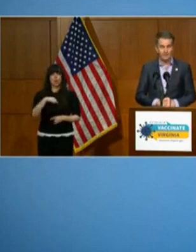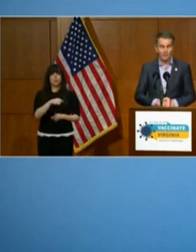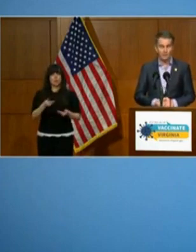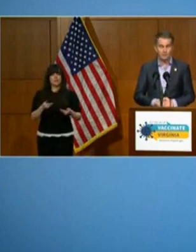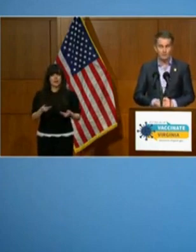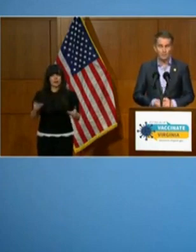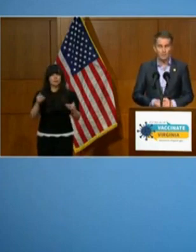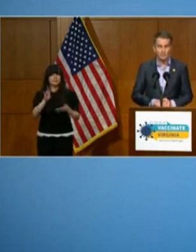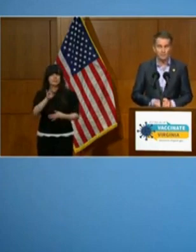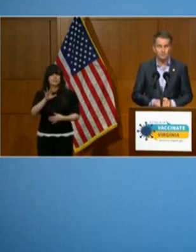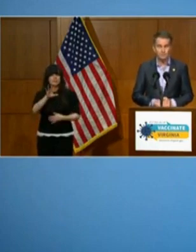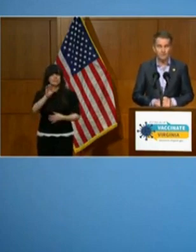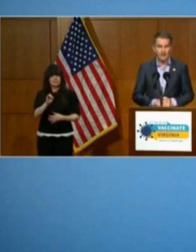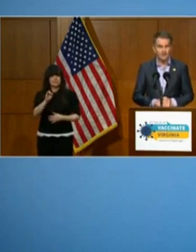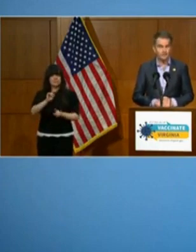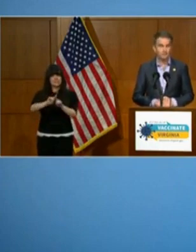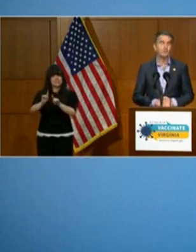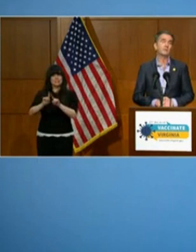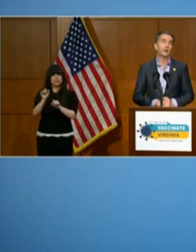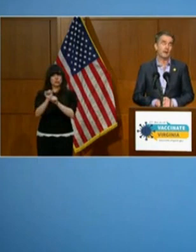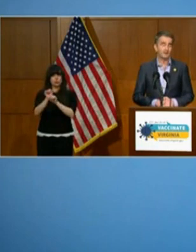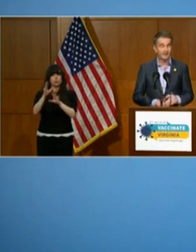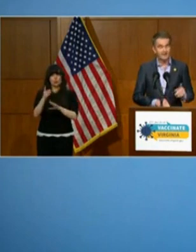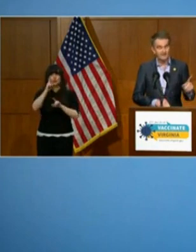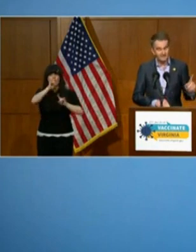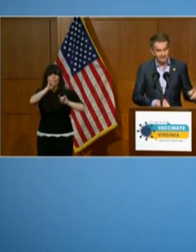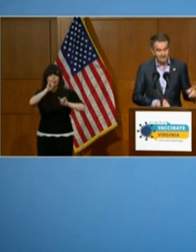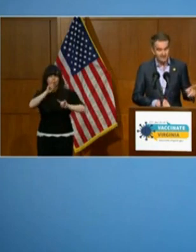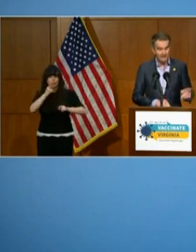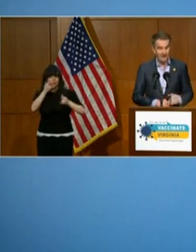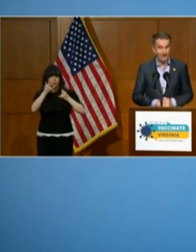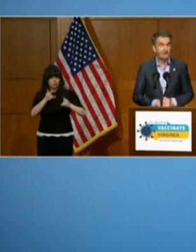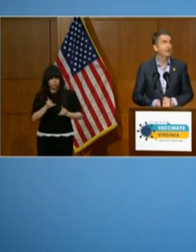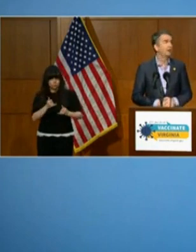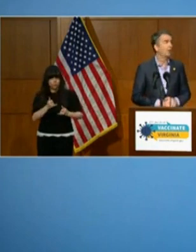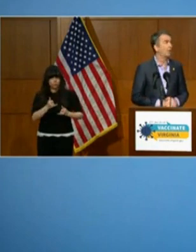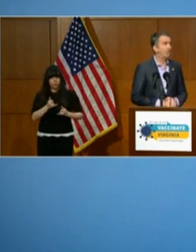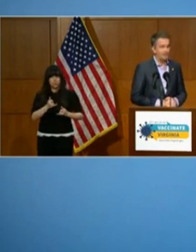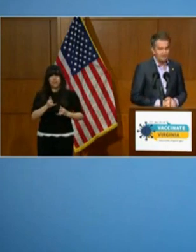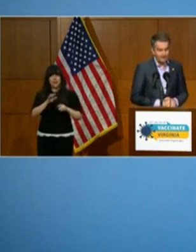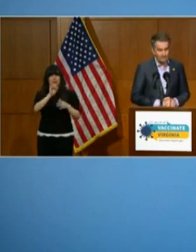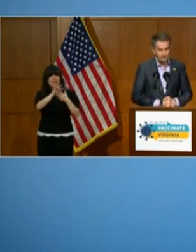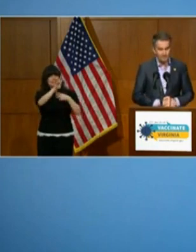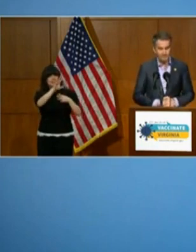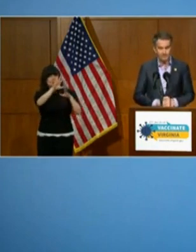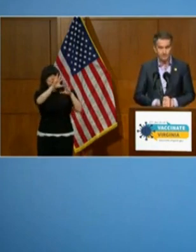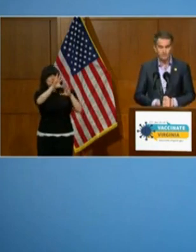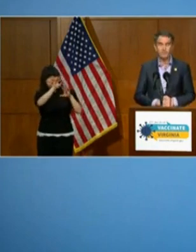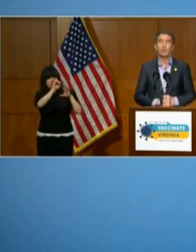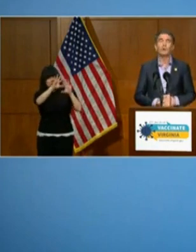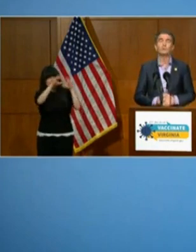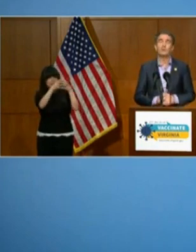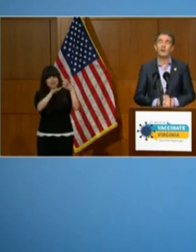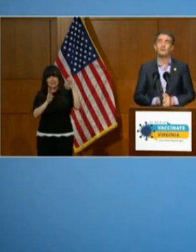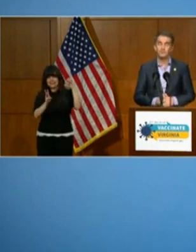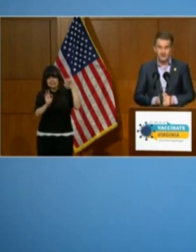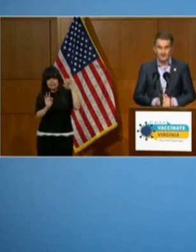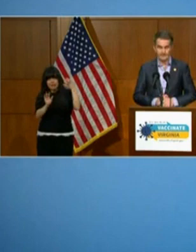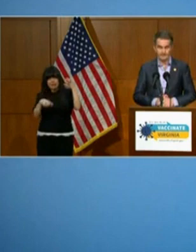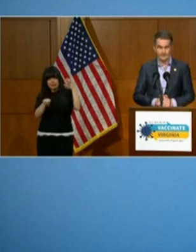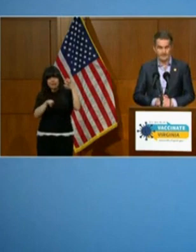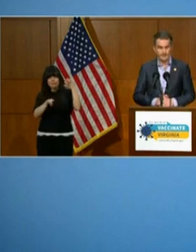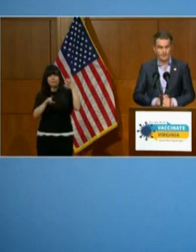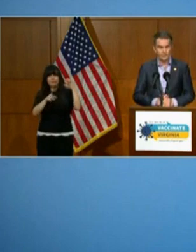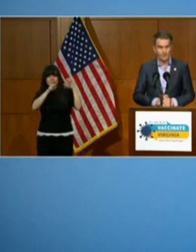750 call center workers to staff those phone lines. 69, or about 10% of those, are Spanish